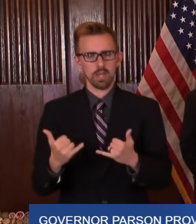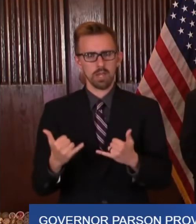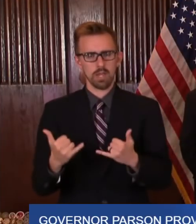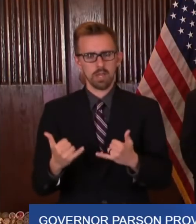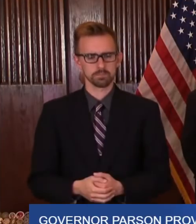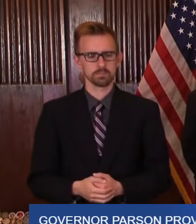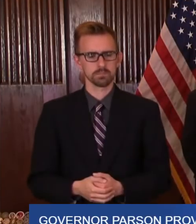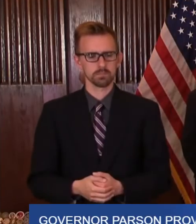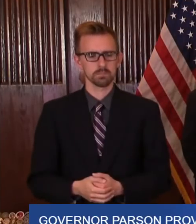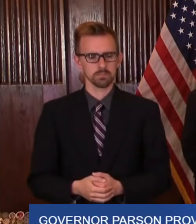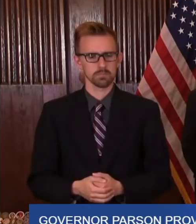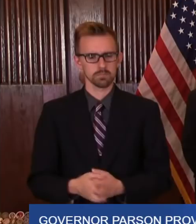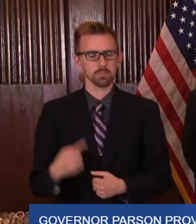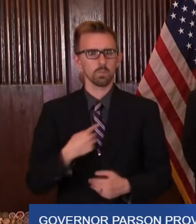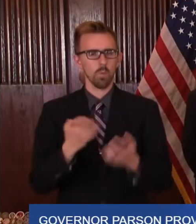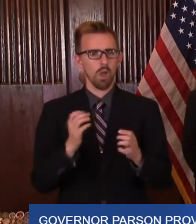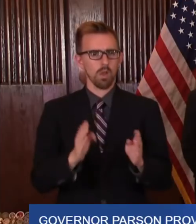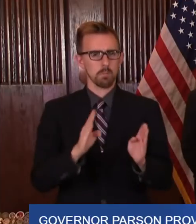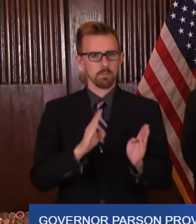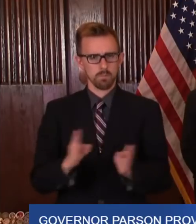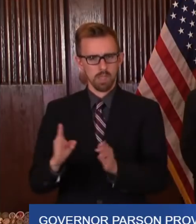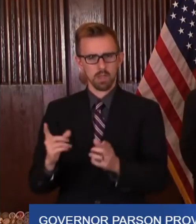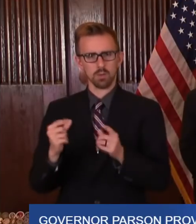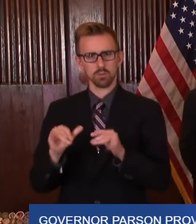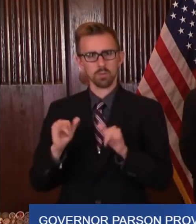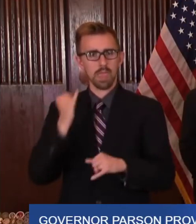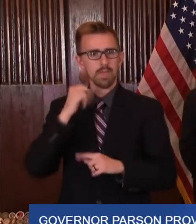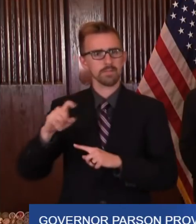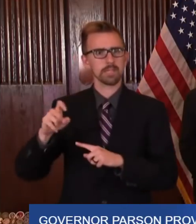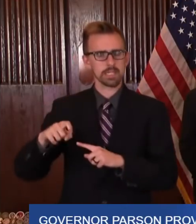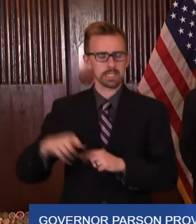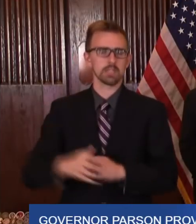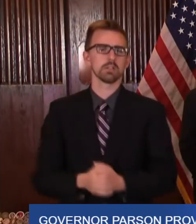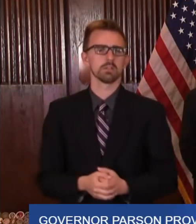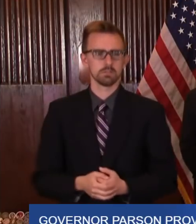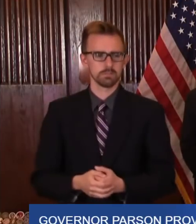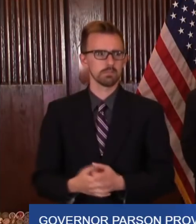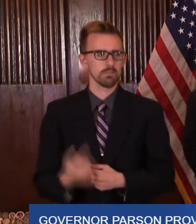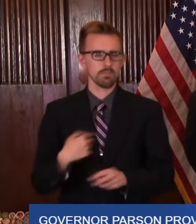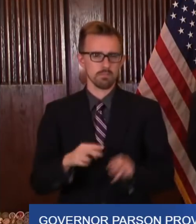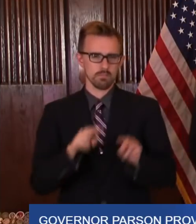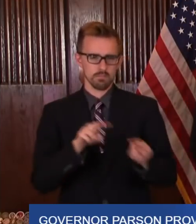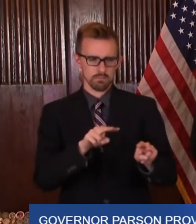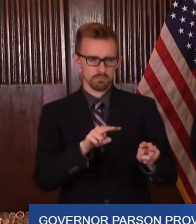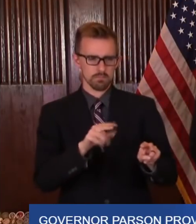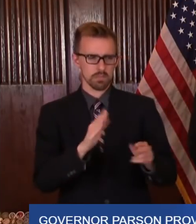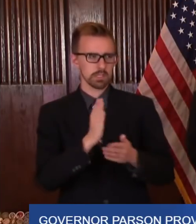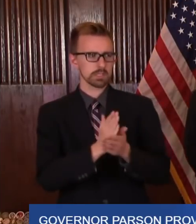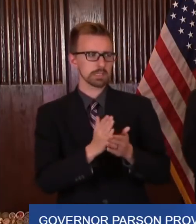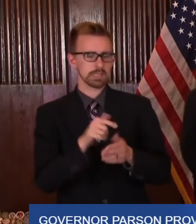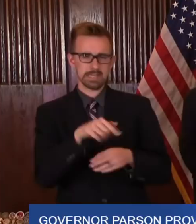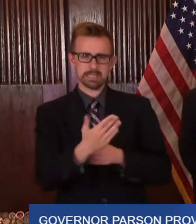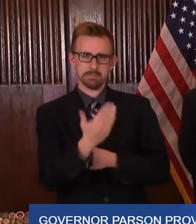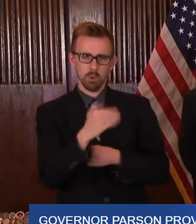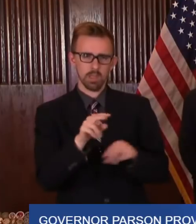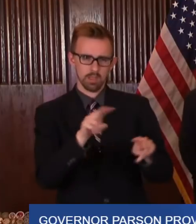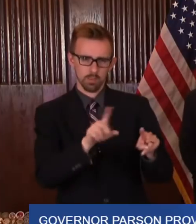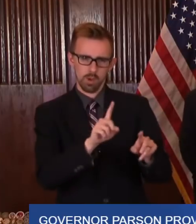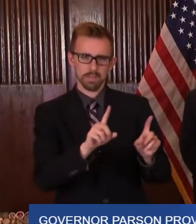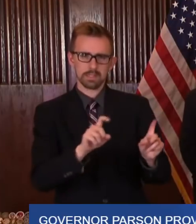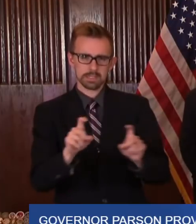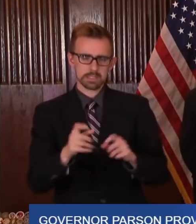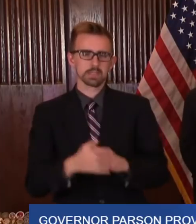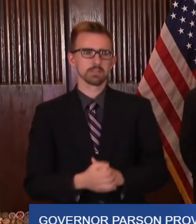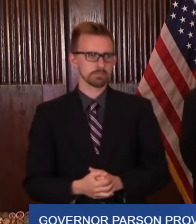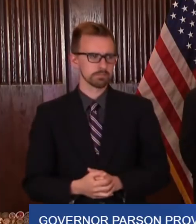to be prepared to do that if we need to. And I spent some time this morning to look at them to see where that testing.